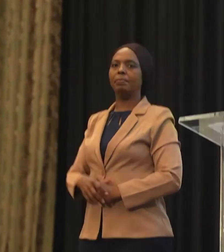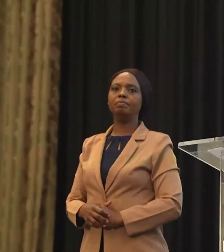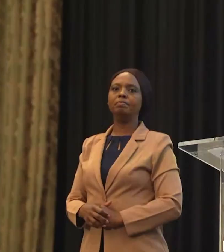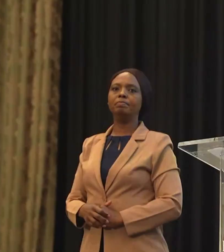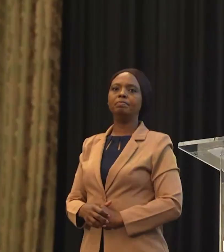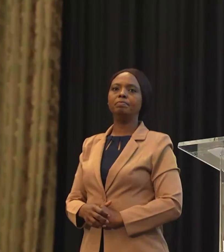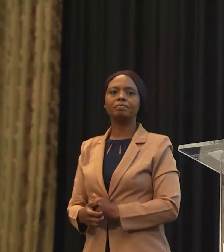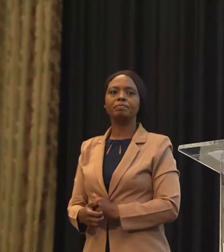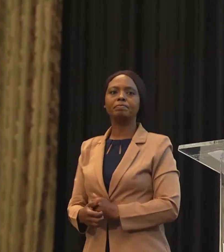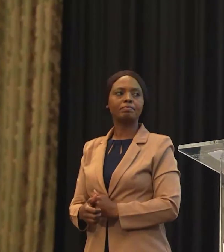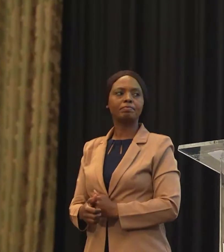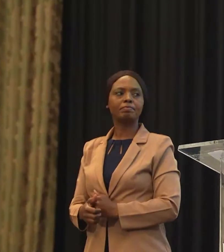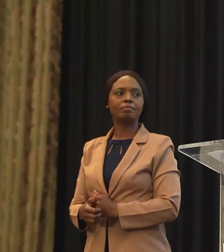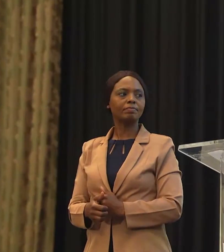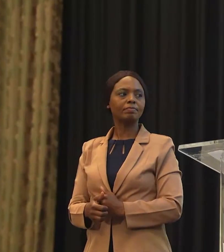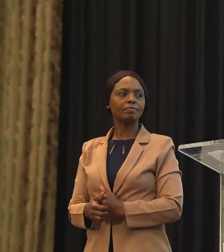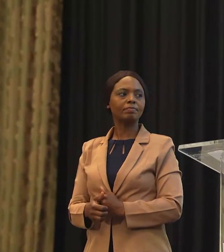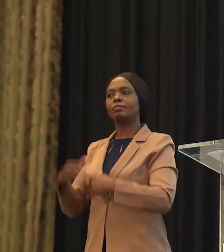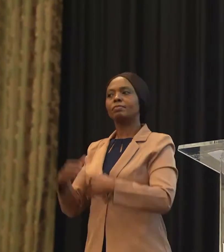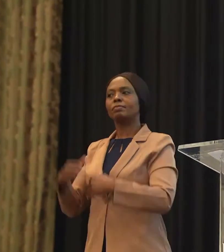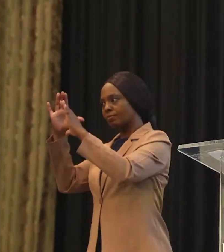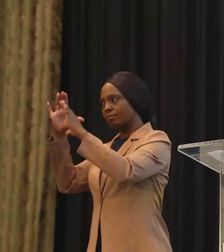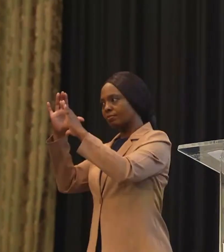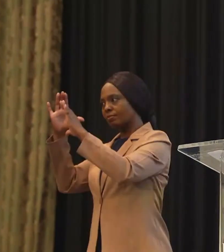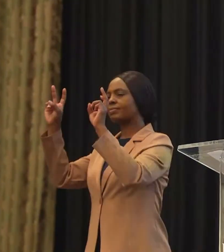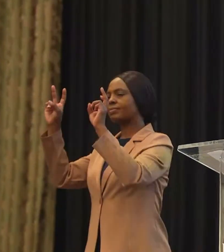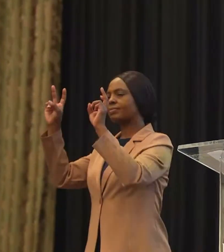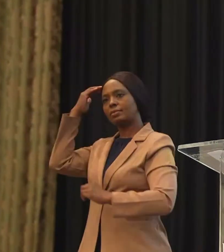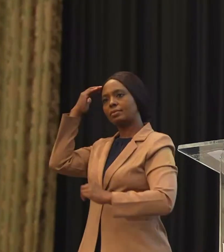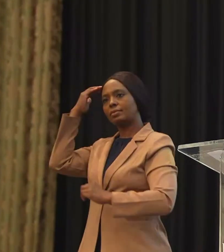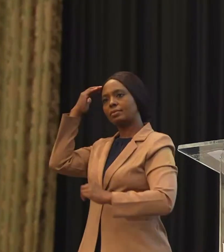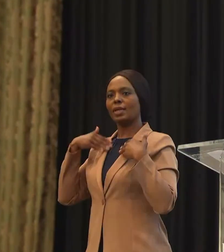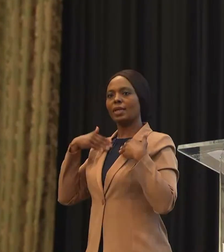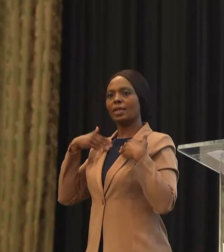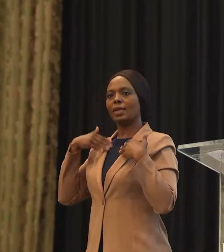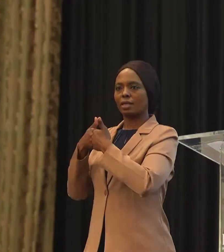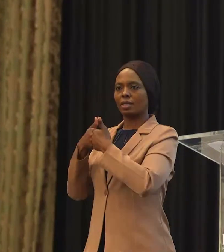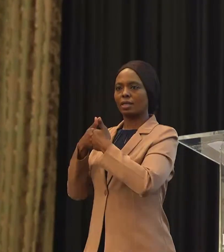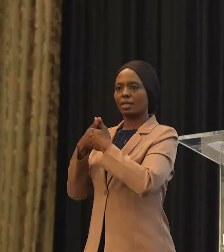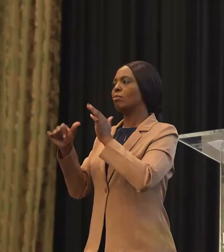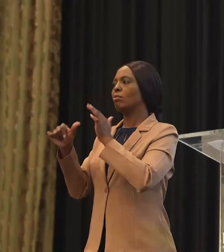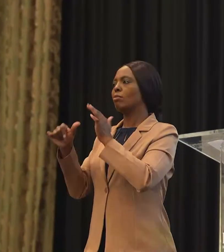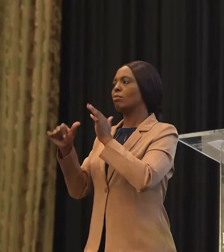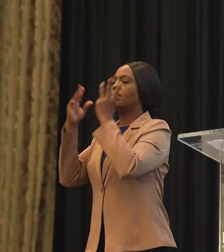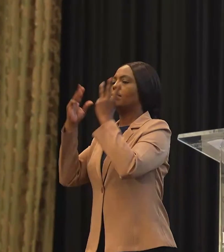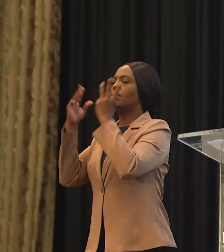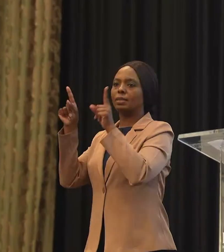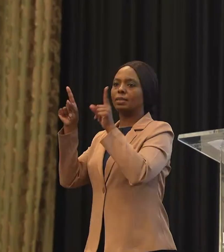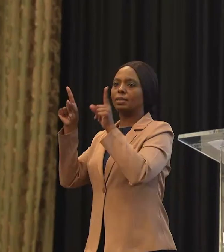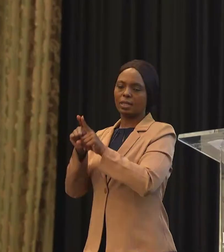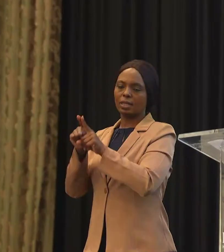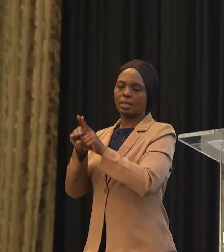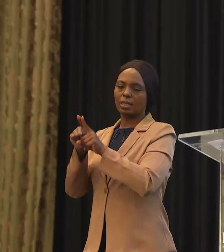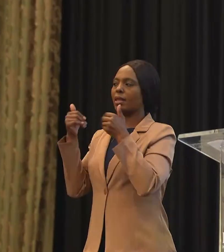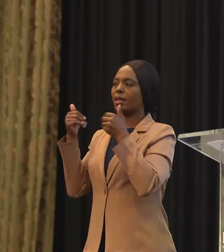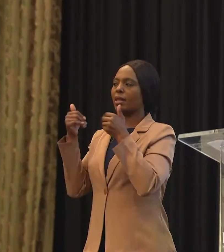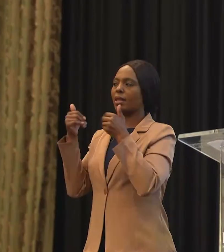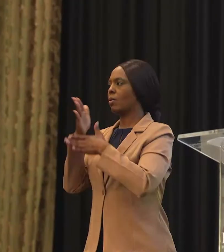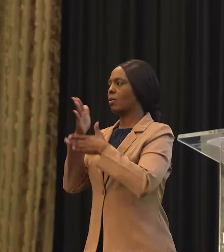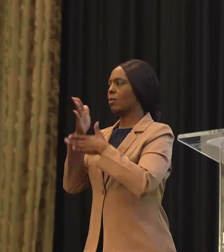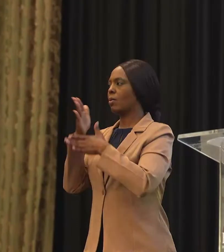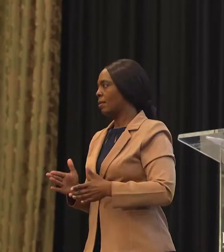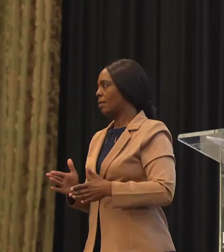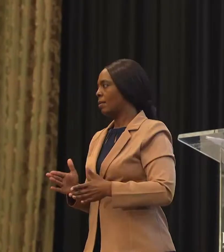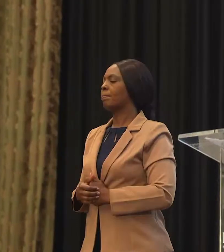where you were focusing on addressing mental health challenges for key populations as well as healthcare workers. Over to you, Weitumelo.